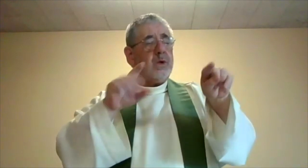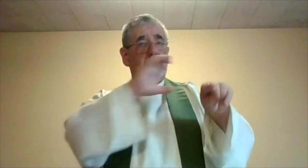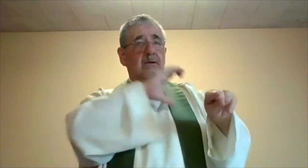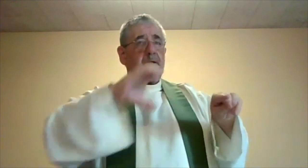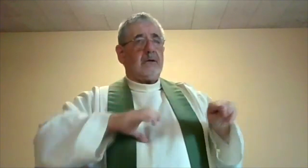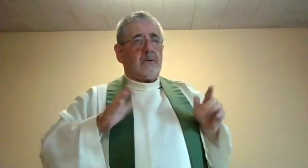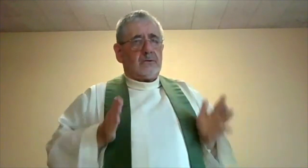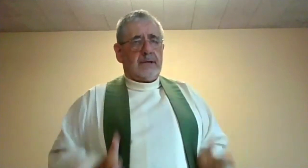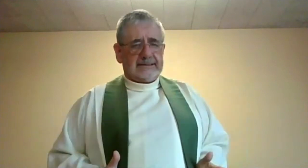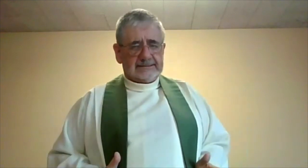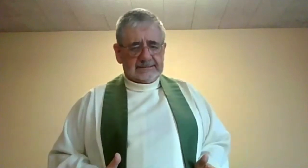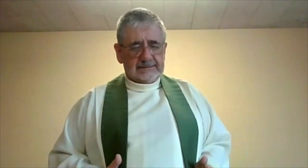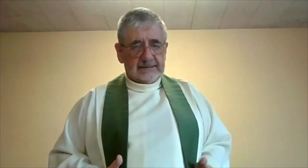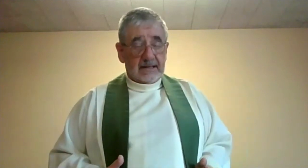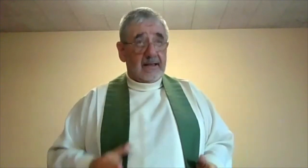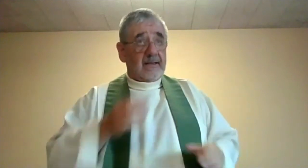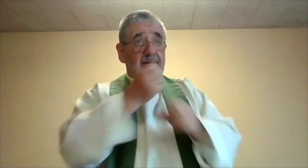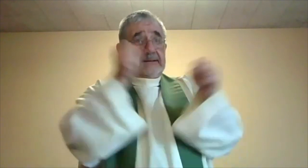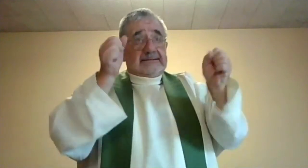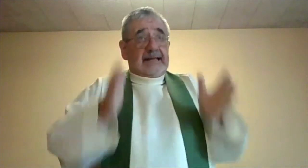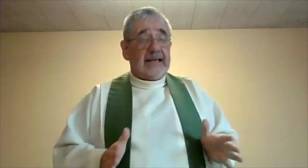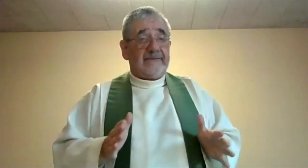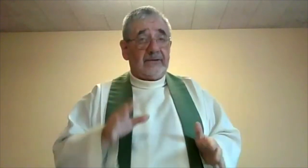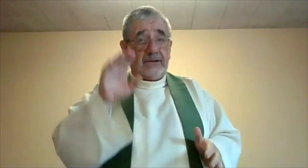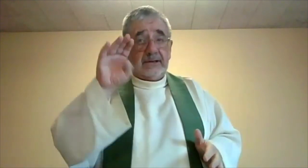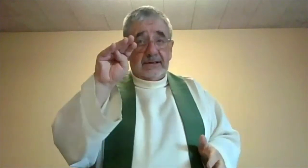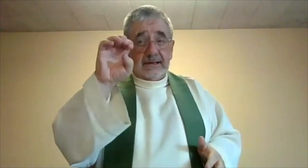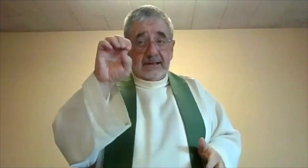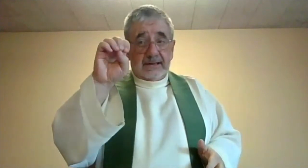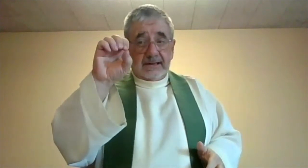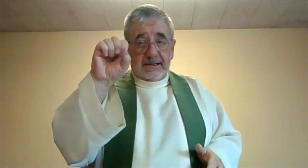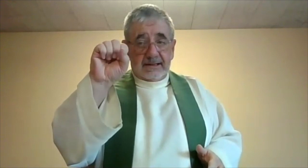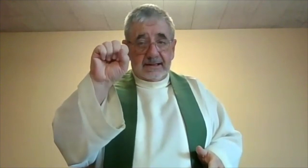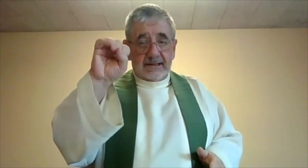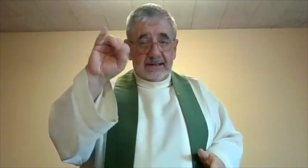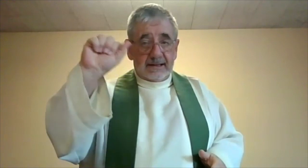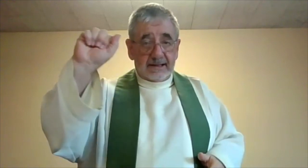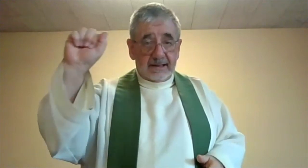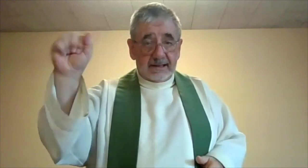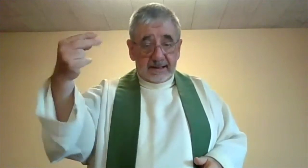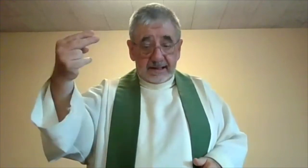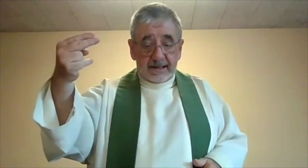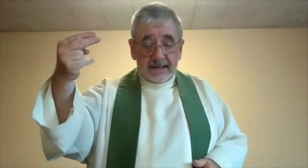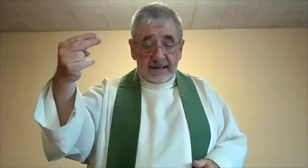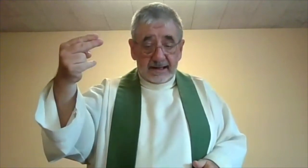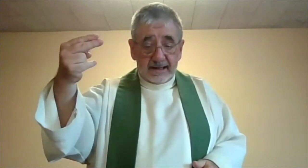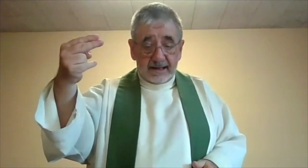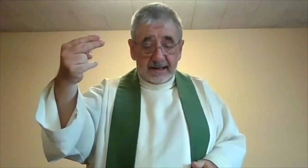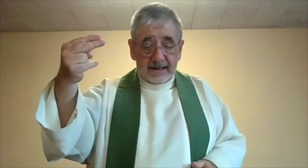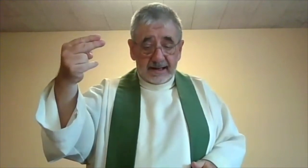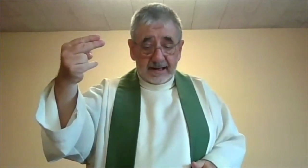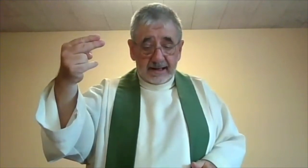answered this question, "You are the Christ, the Son of the living